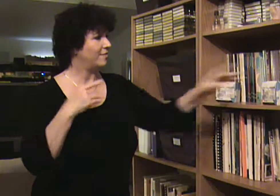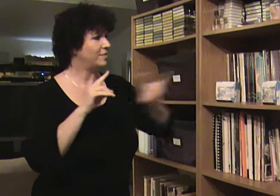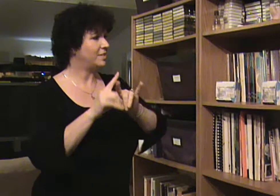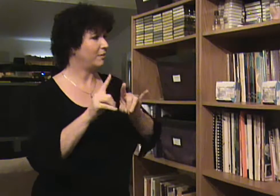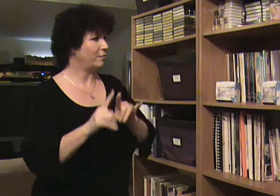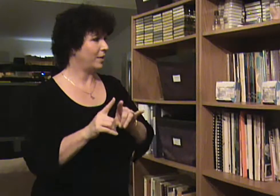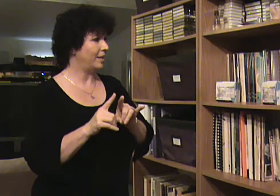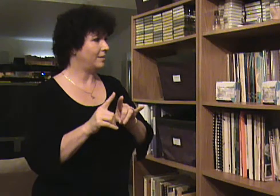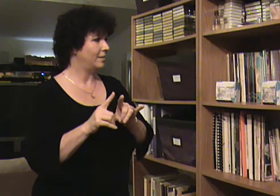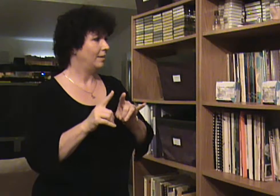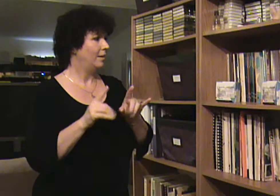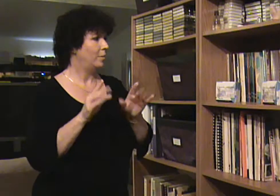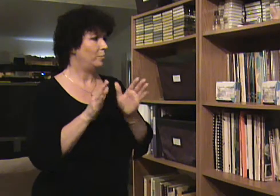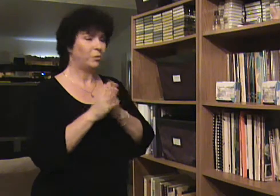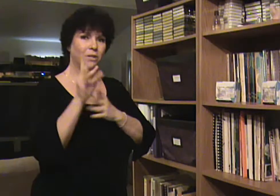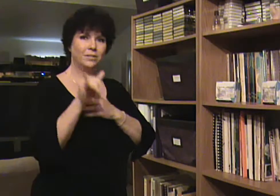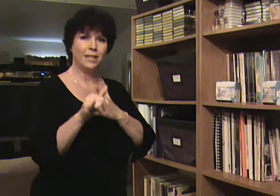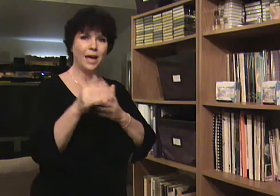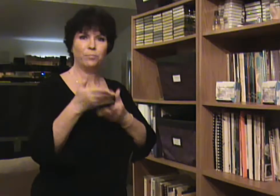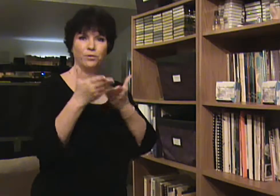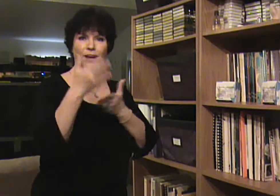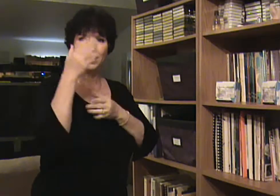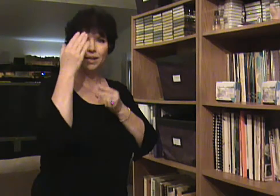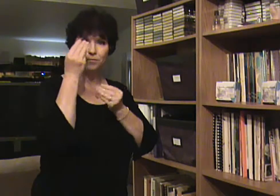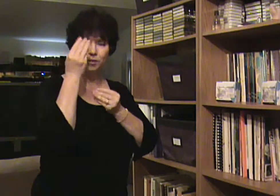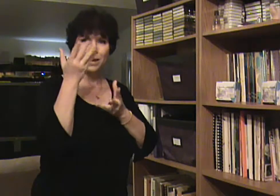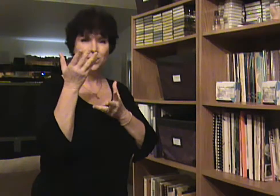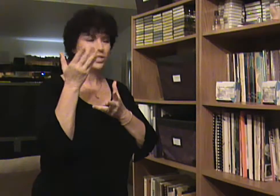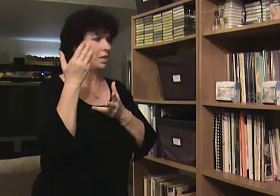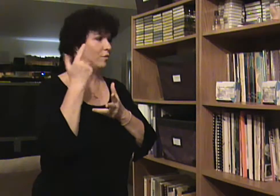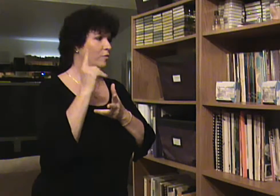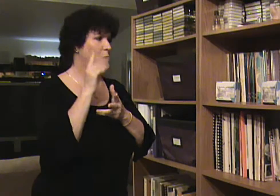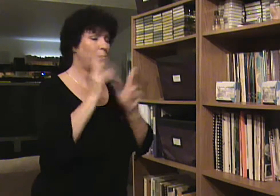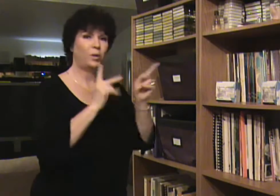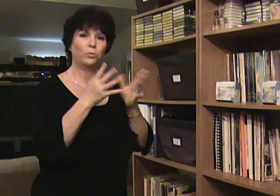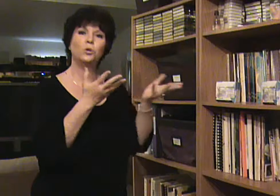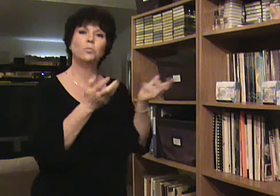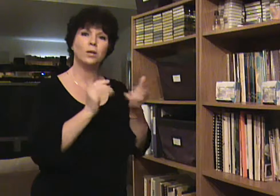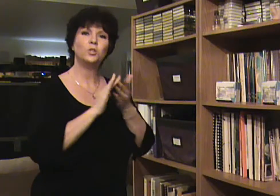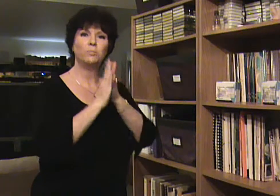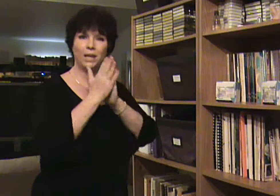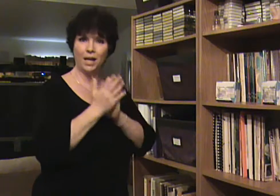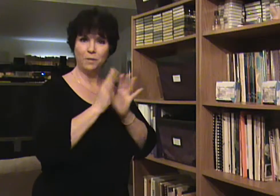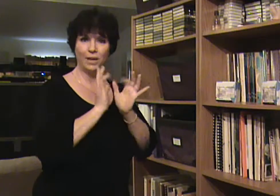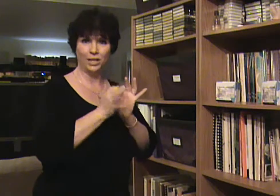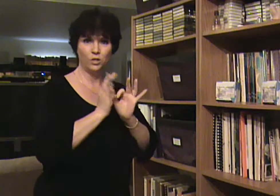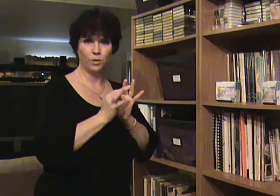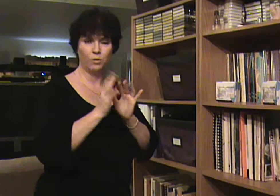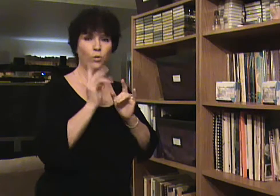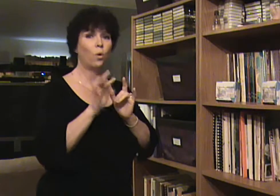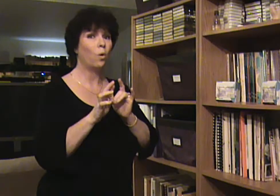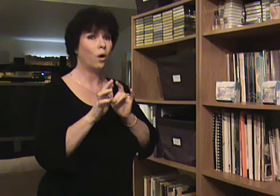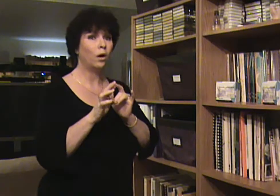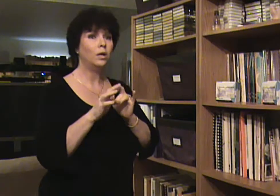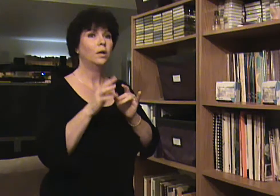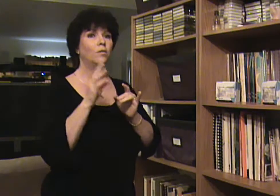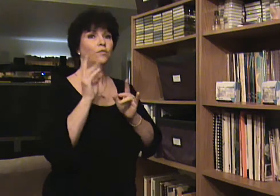have different books that provide information for people who want to become an interpreter, or